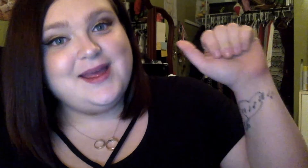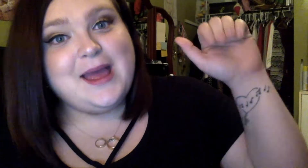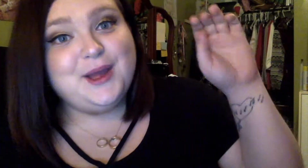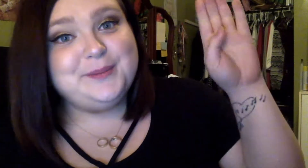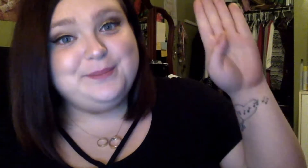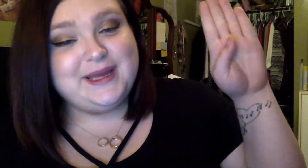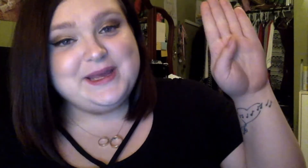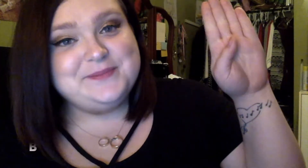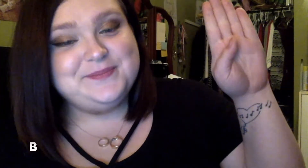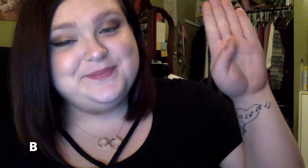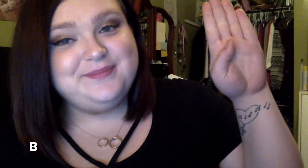B.